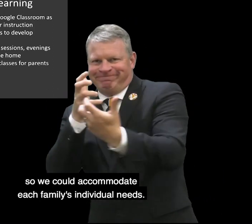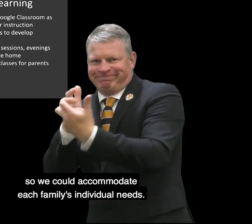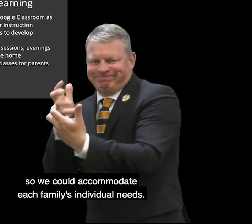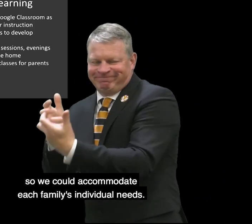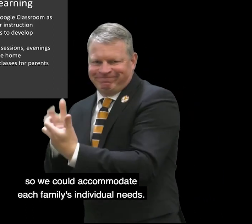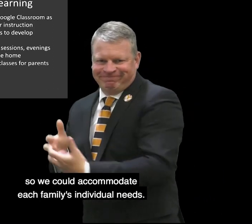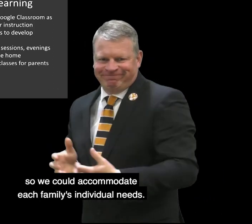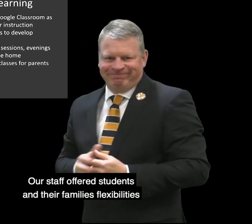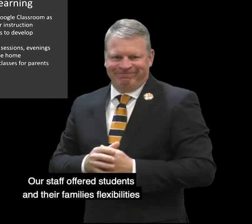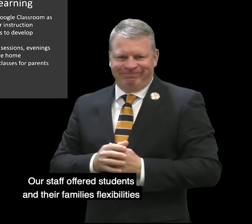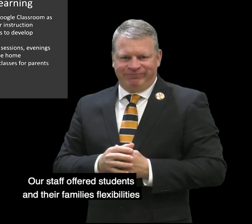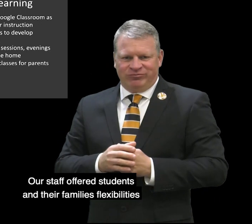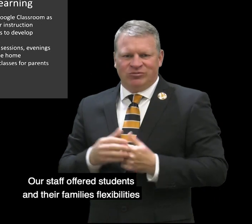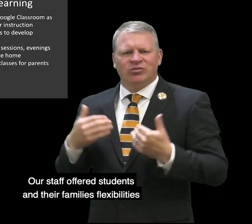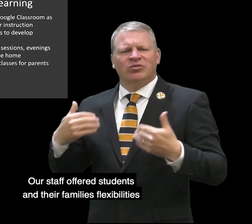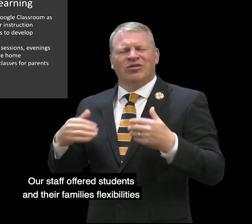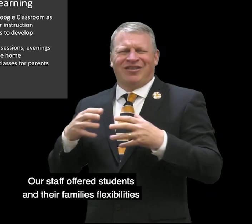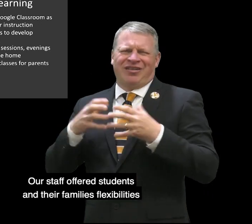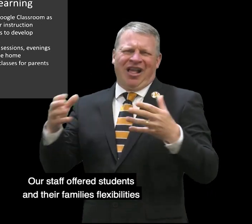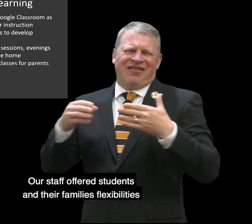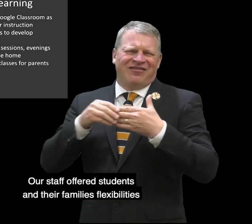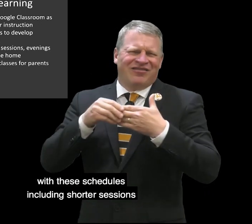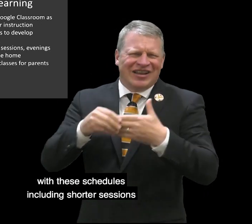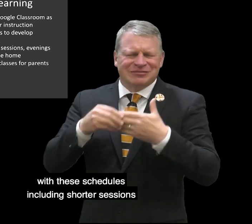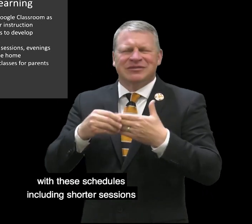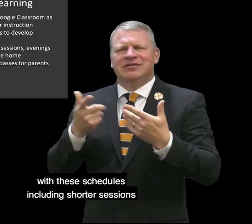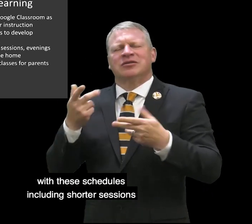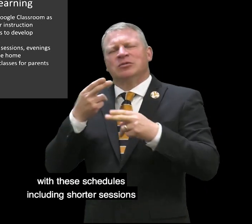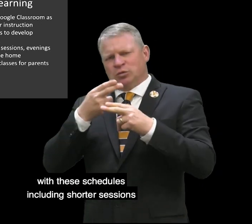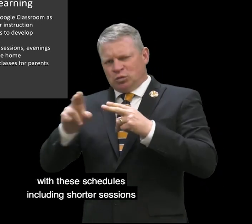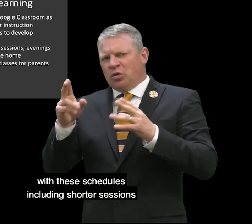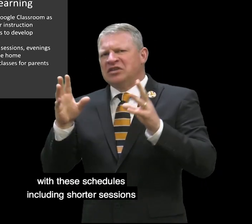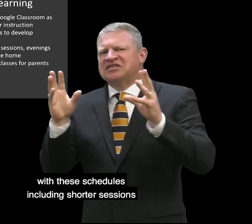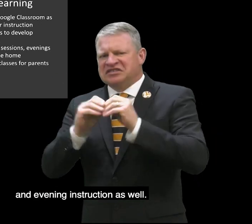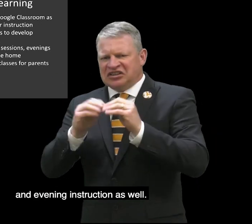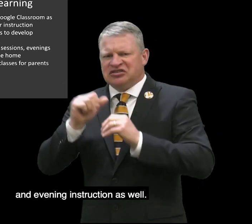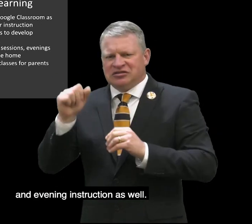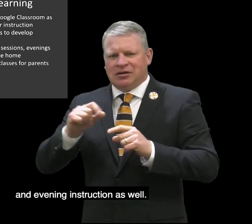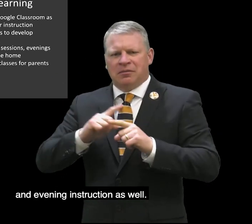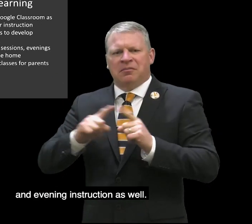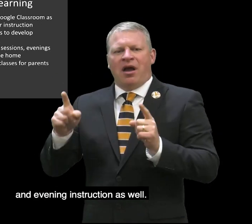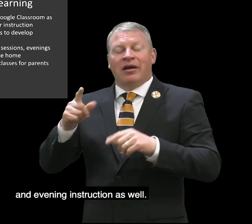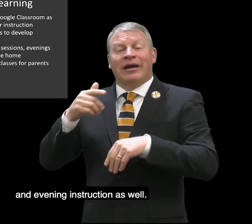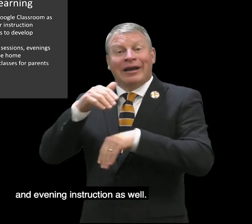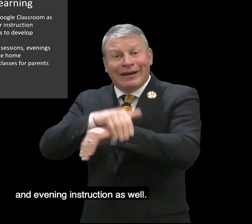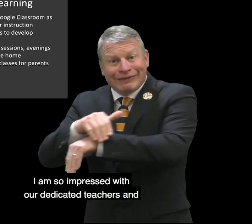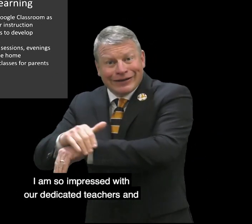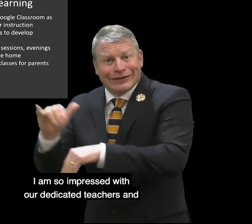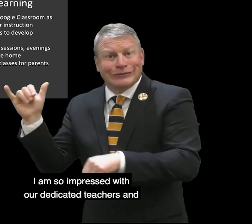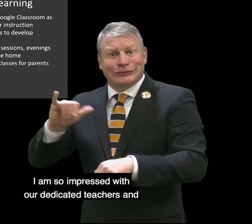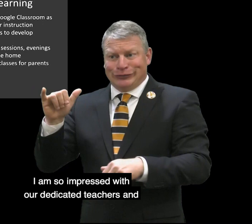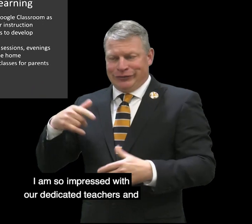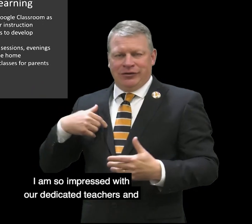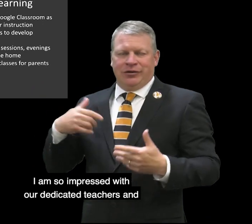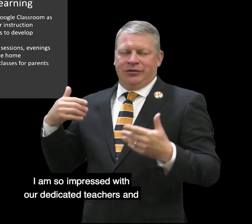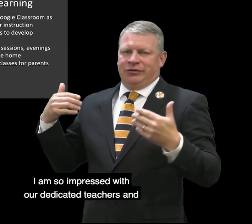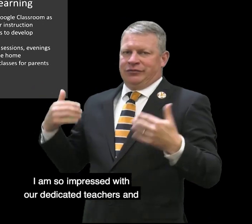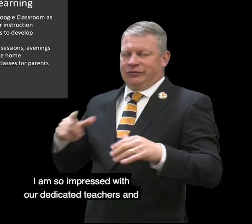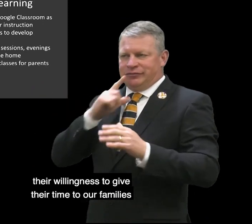worked best for them so we could accommodate each family's individual needs. Our staff offered students and their families flexibilities with